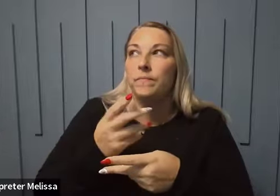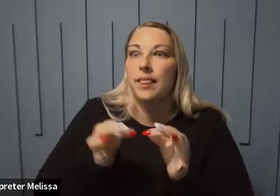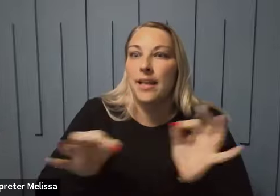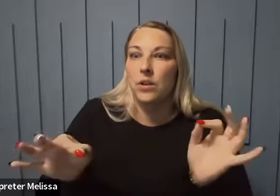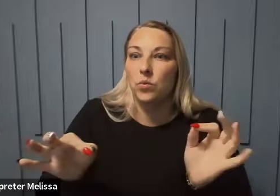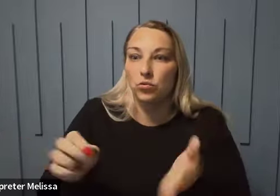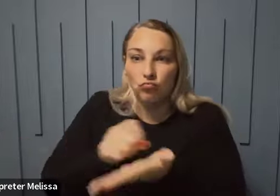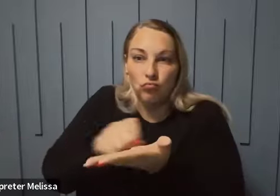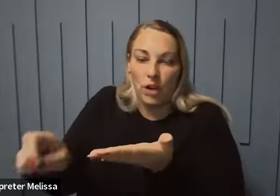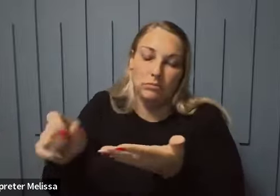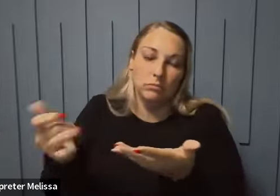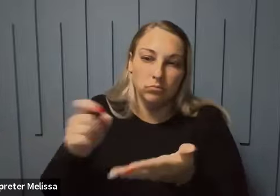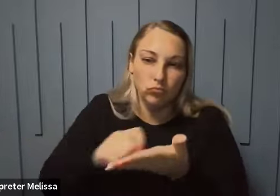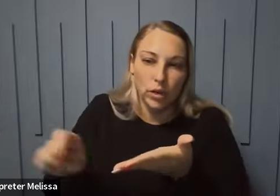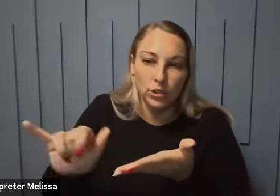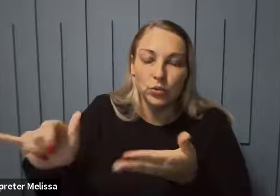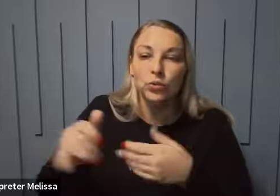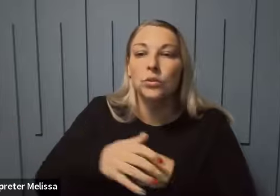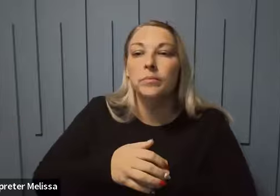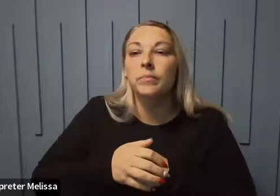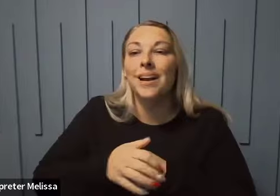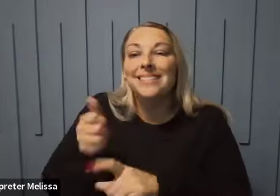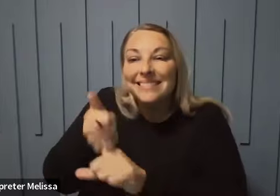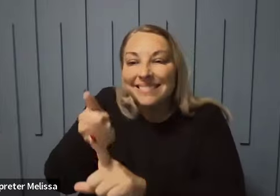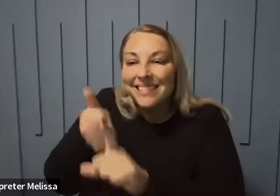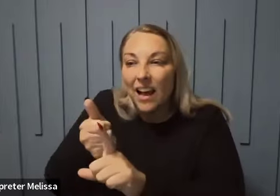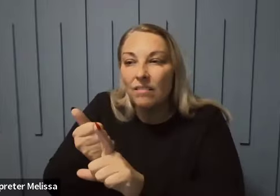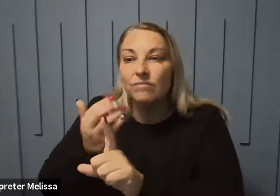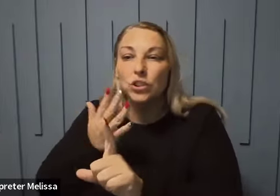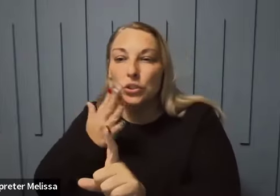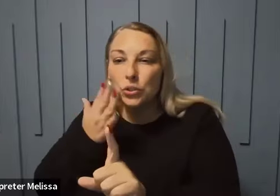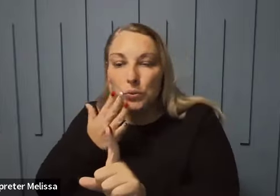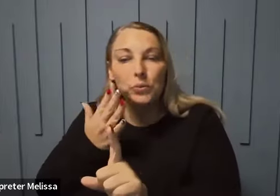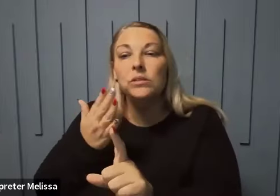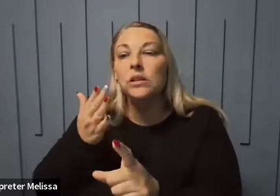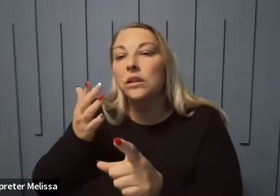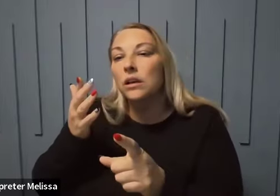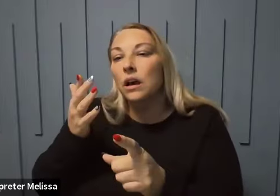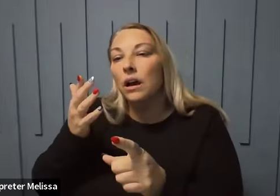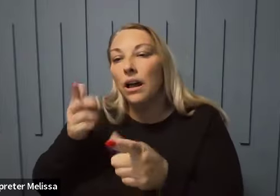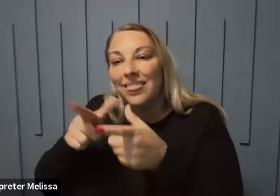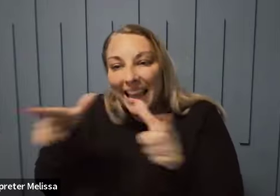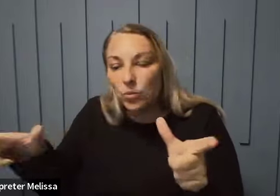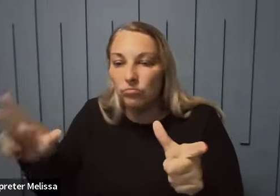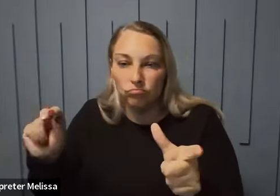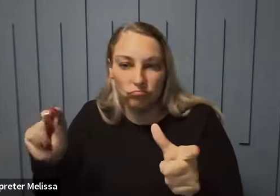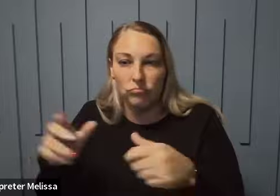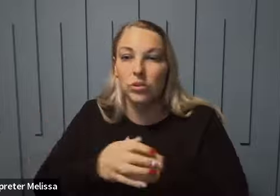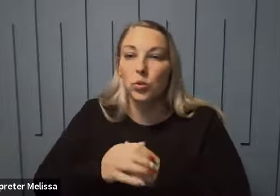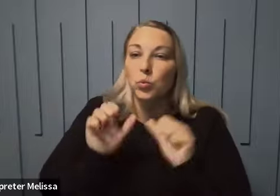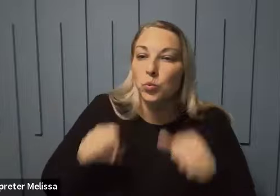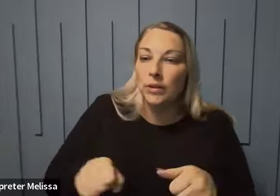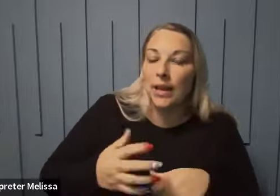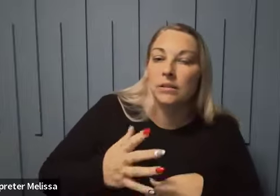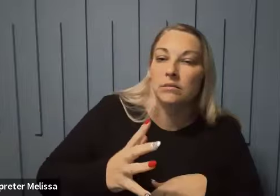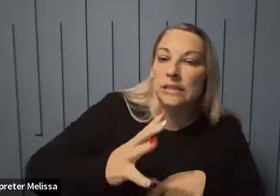write in English as well, but it's not considered a language on its own. And if you're cueing in Spanish, then you can speak in Spanish, or you can cue